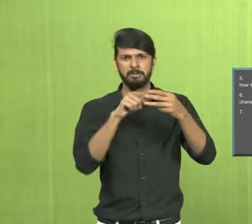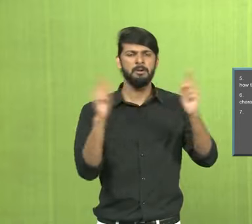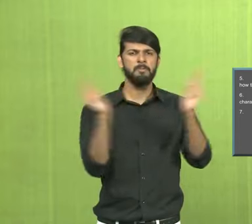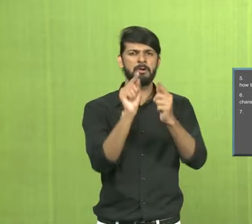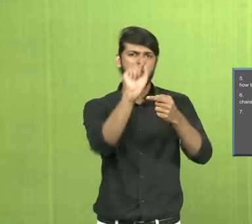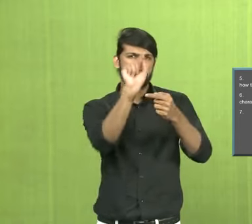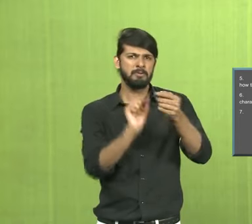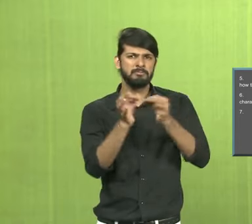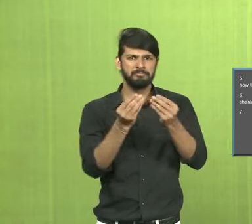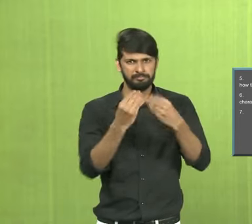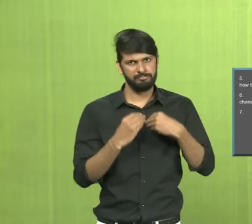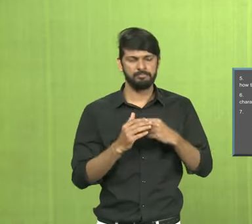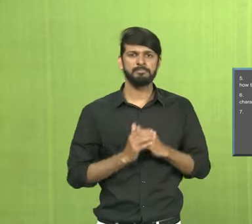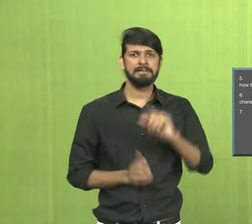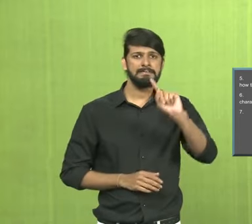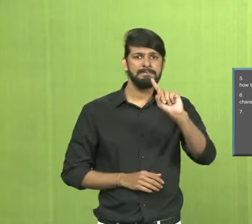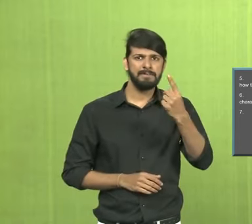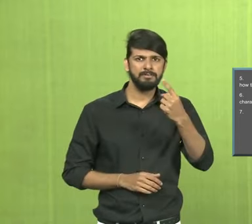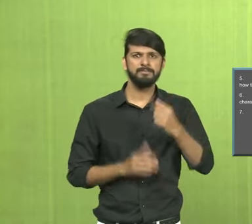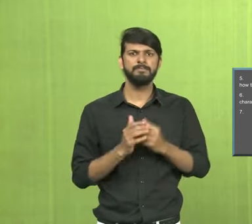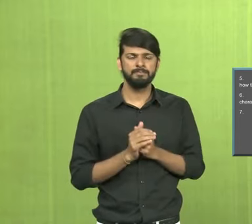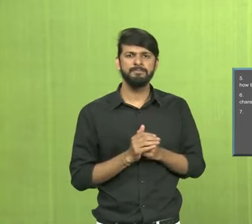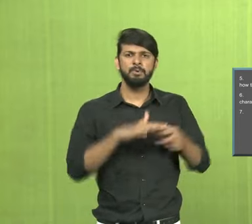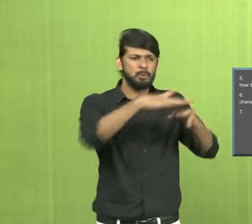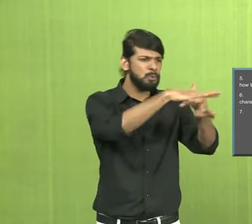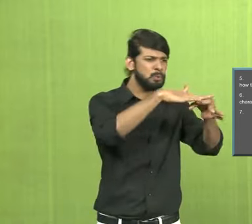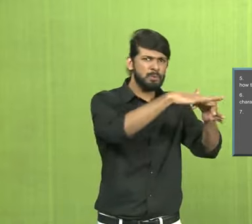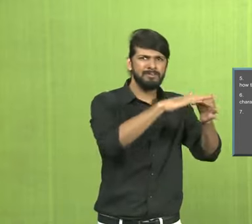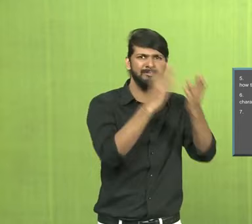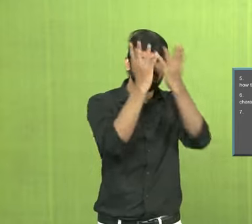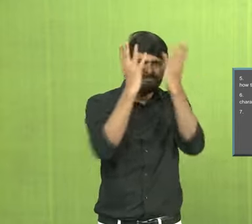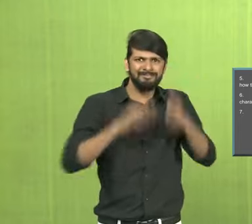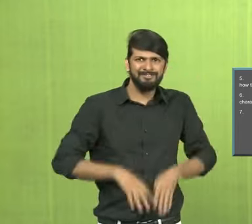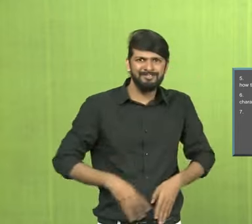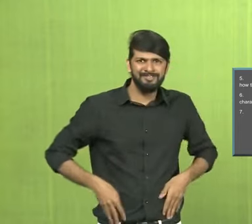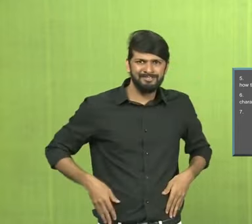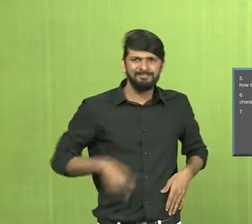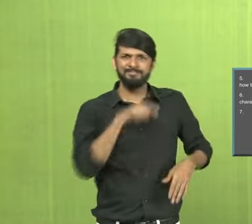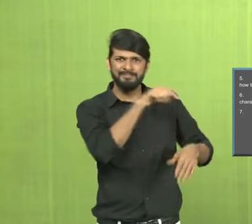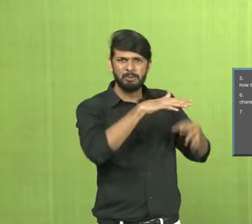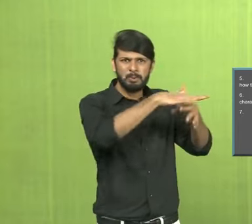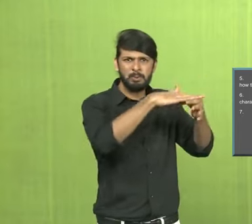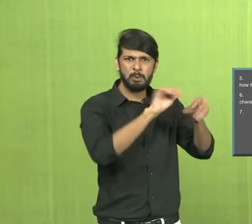Write short notes on first, materials used for folk and tribal